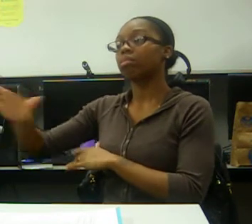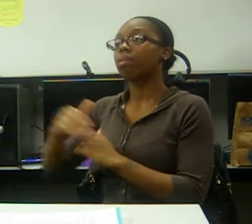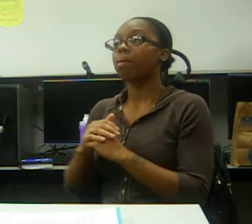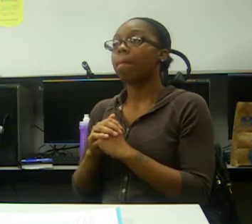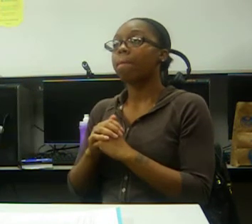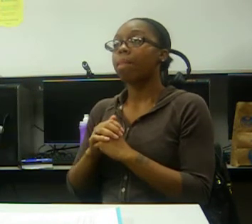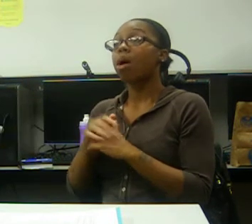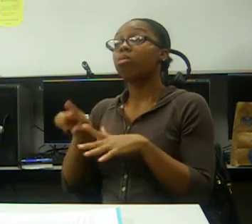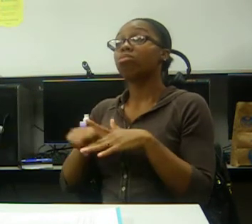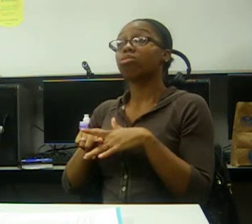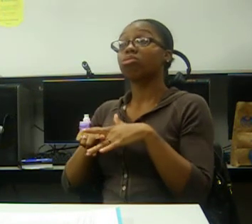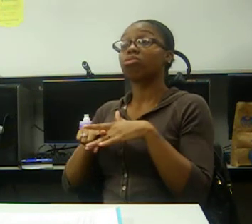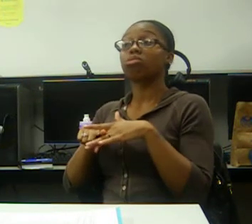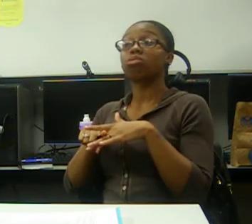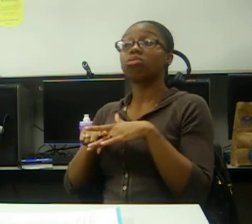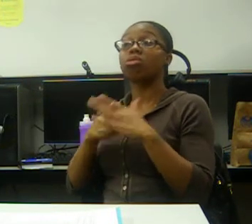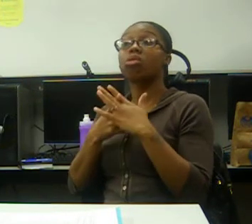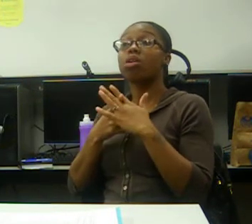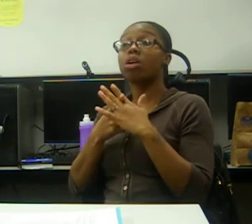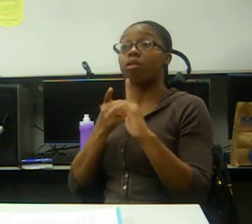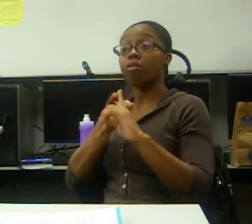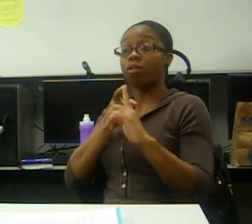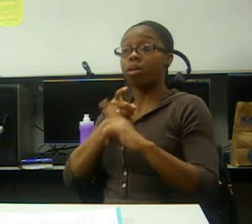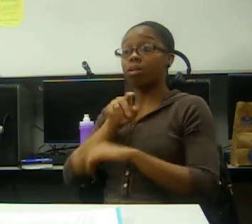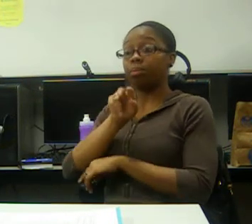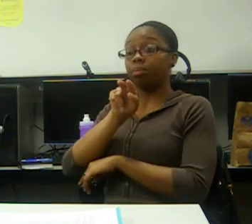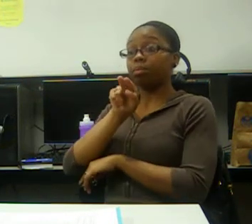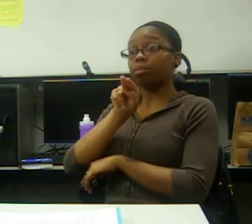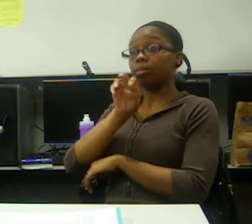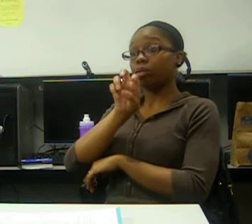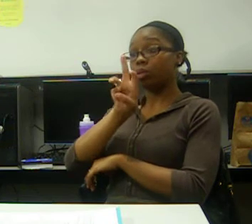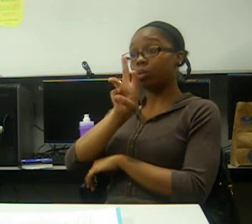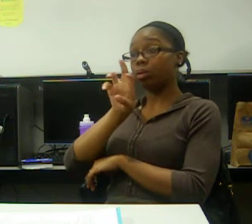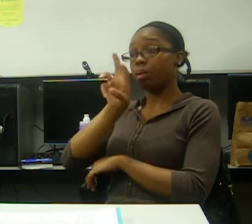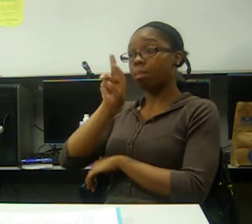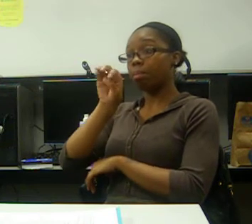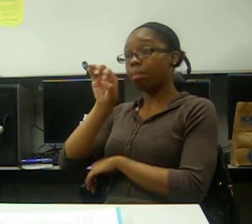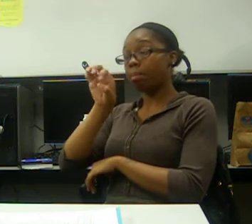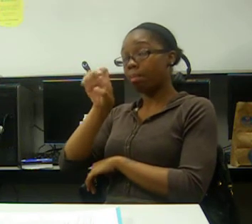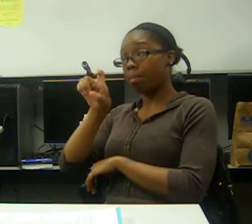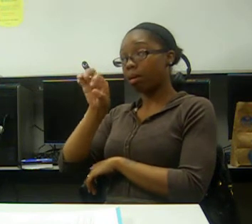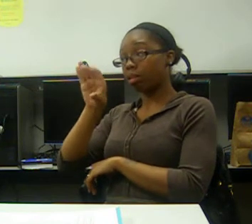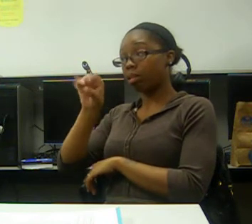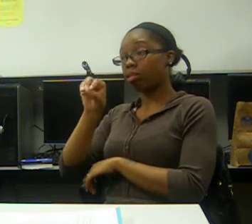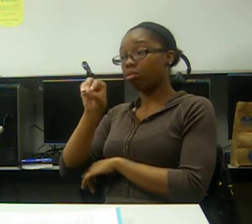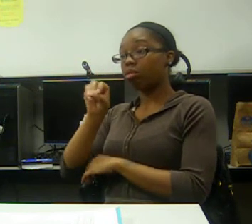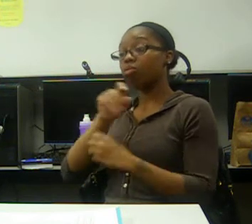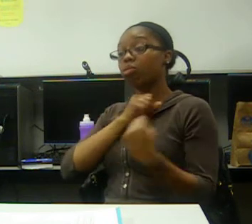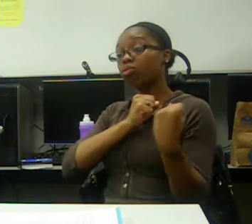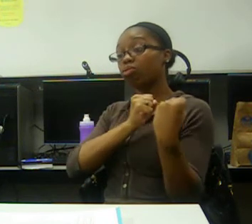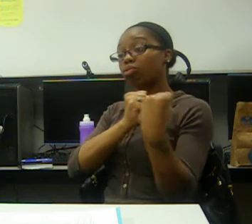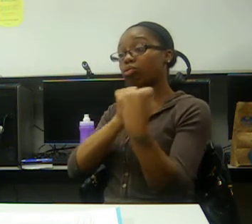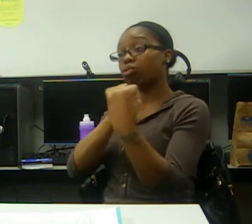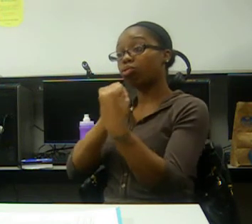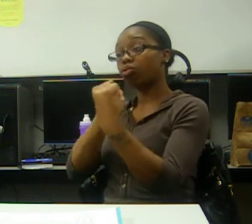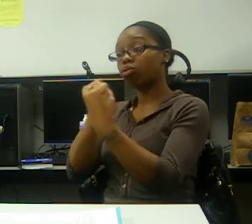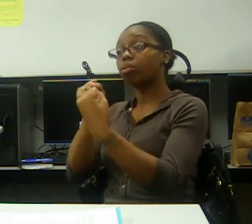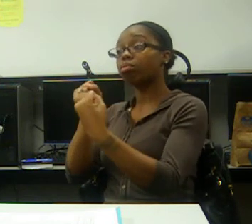left New Mexico and drove through Arizona to California, but we stopped